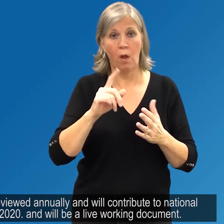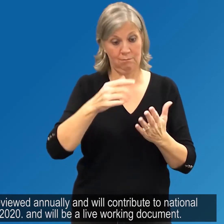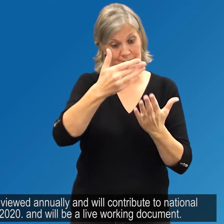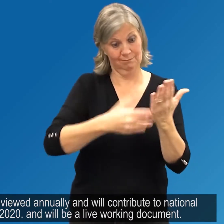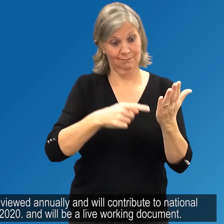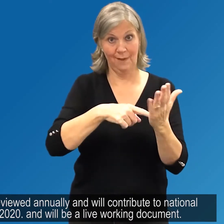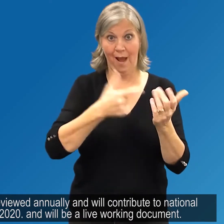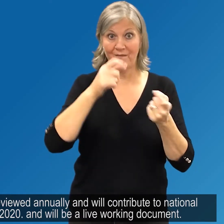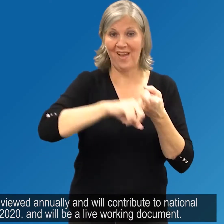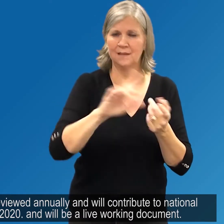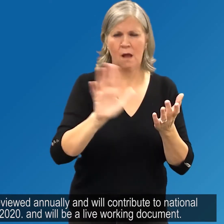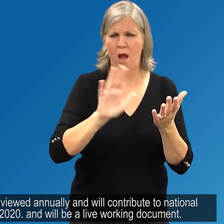document.